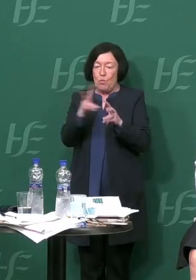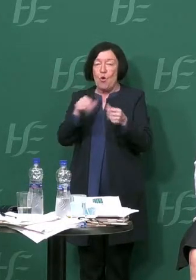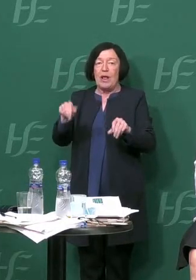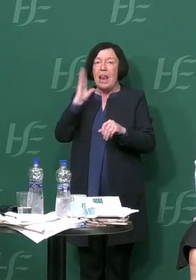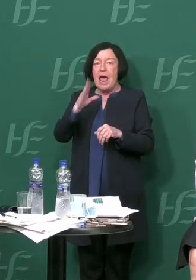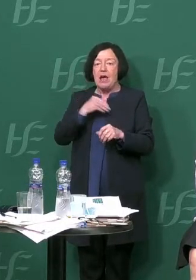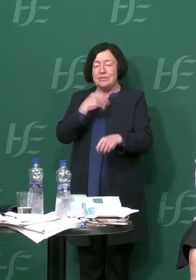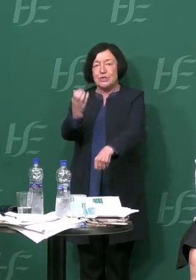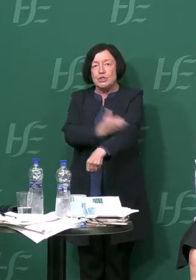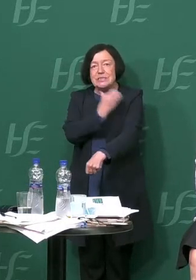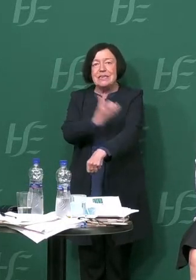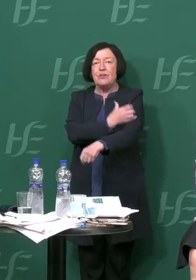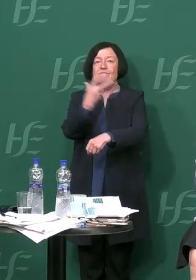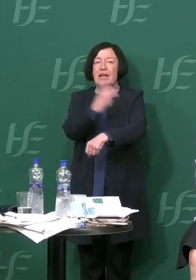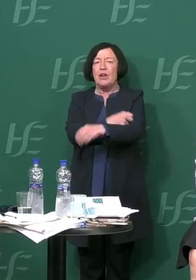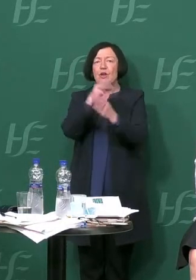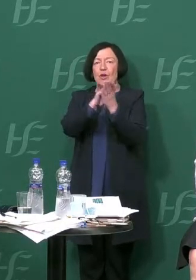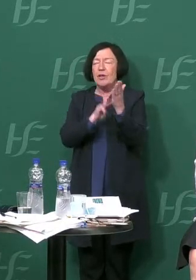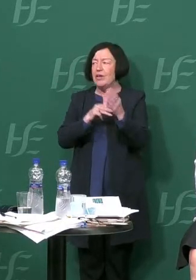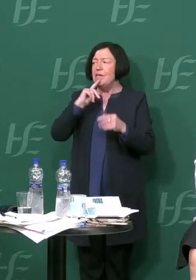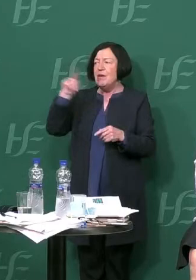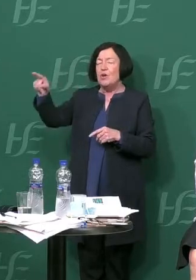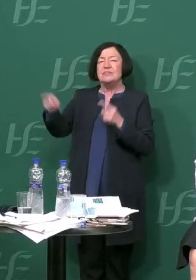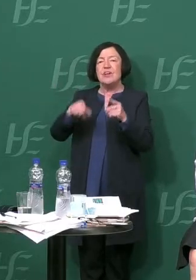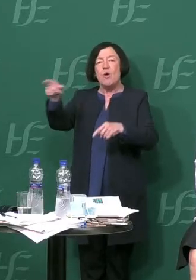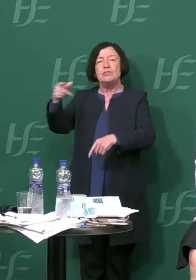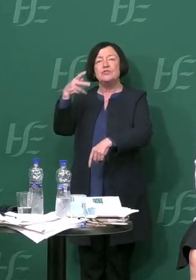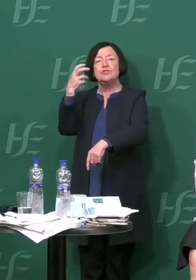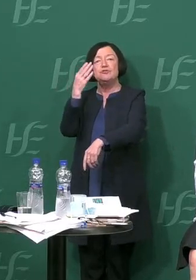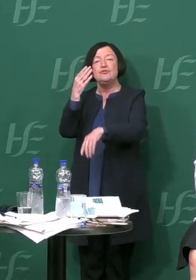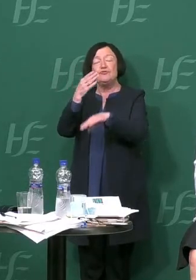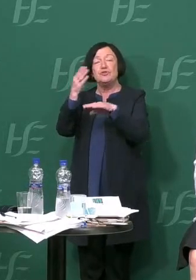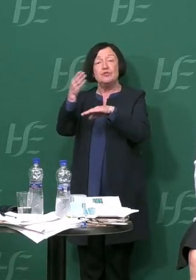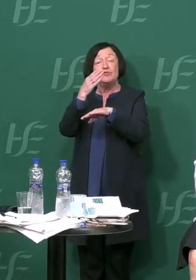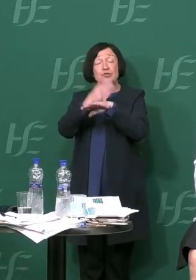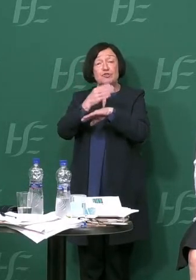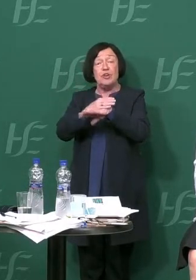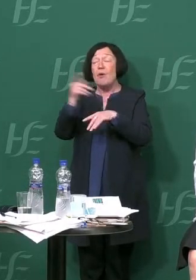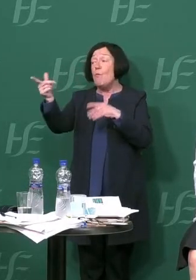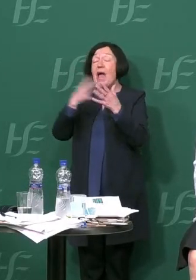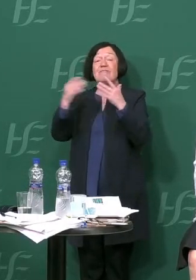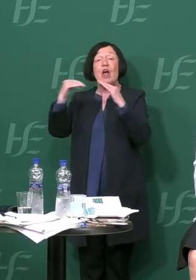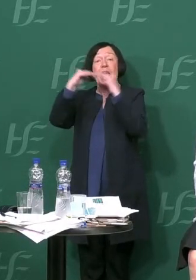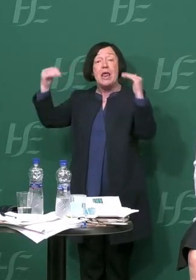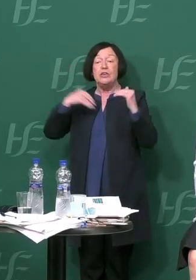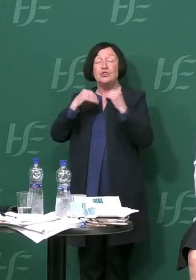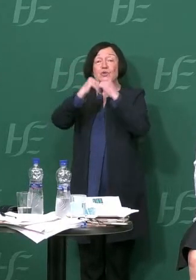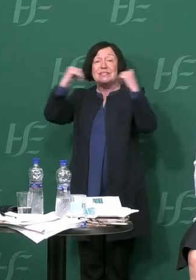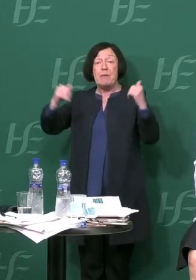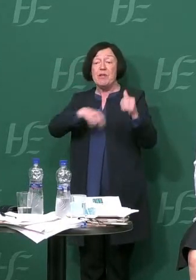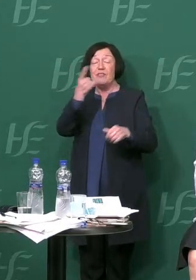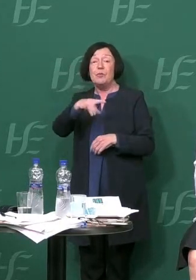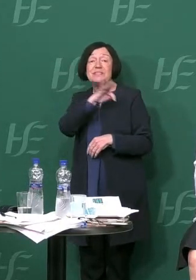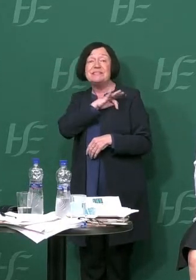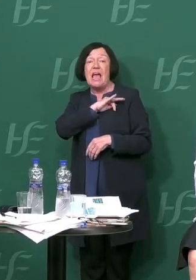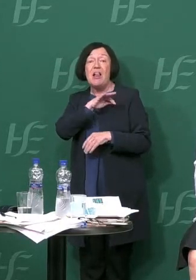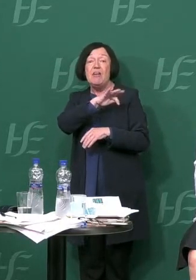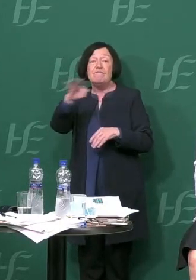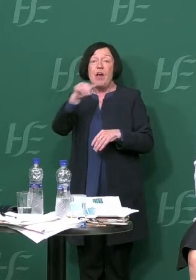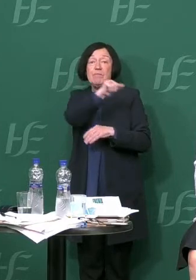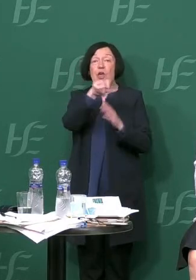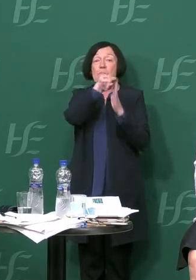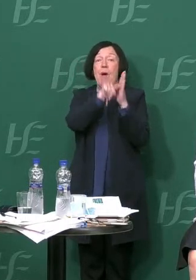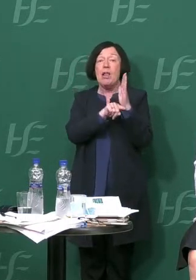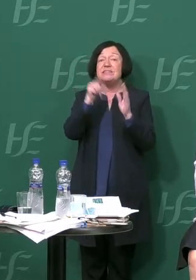us to continue the vaccination programme. It's always the job of the bureaucrat, at no matter what level, to separate themselves from sort of